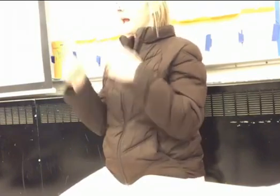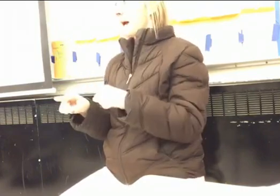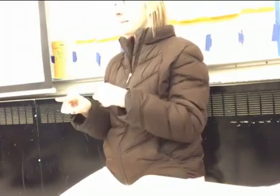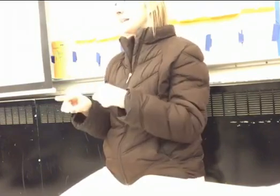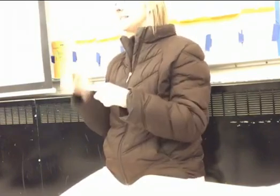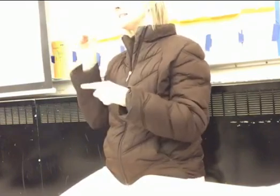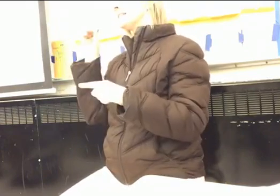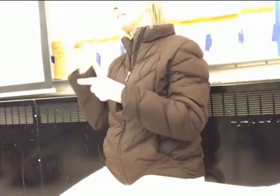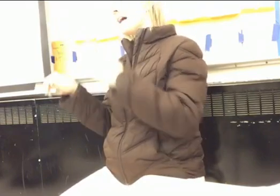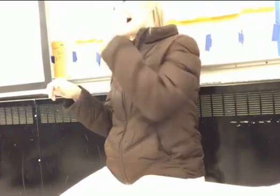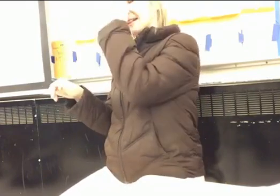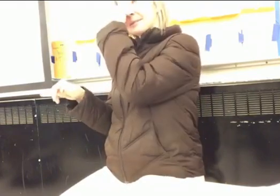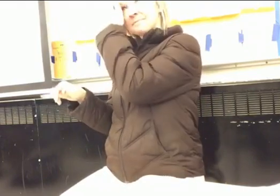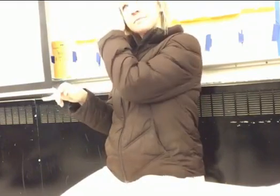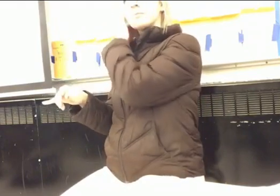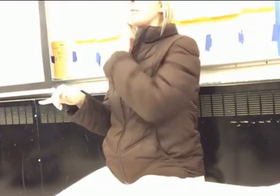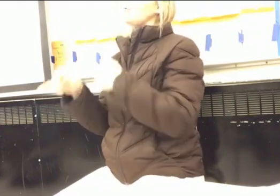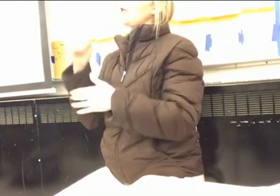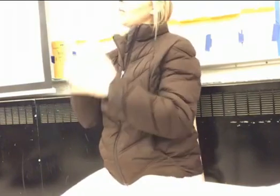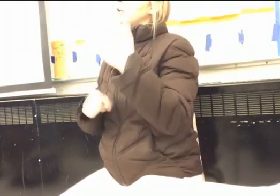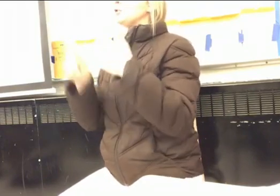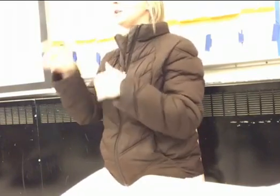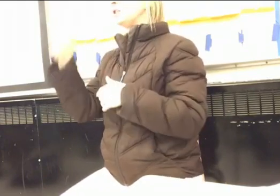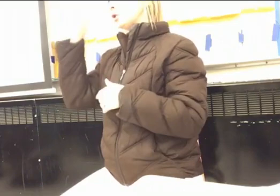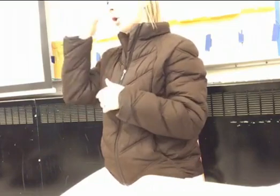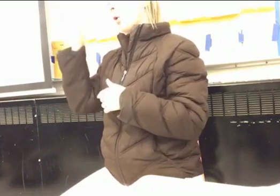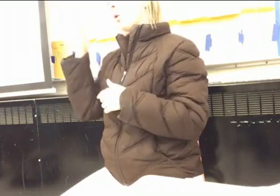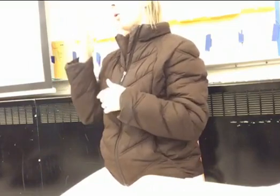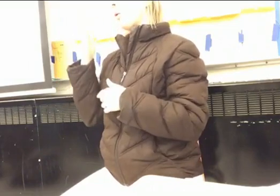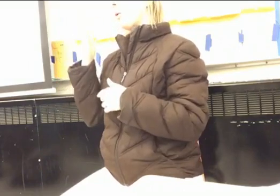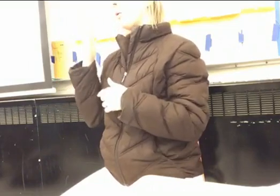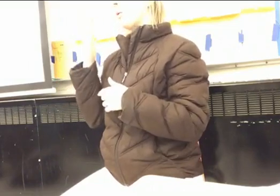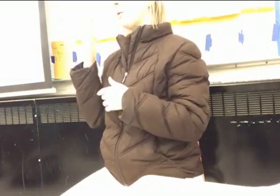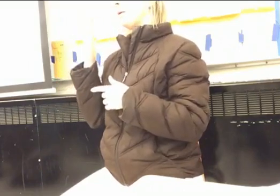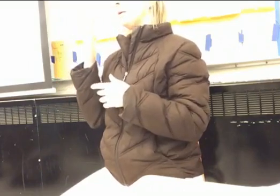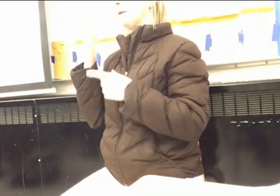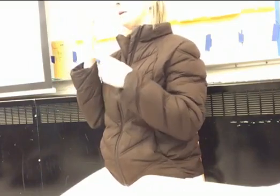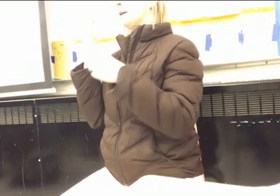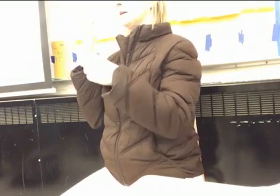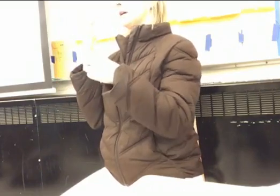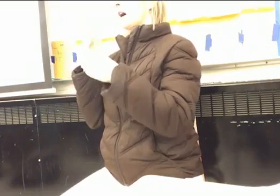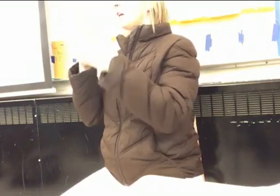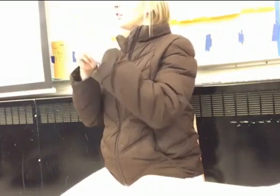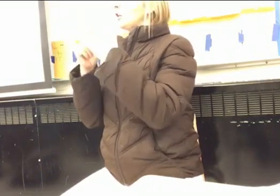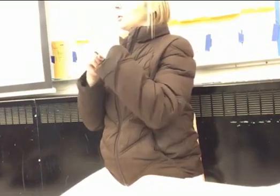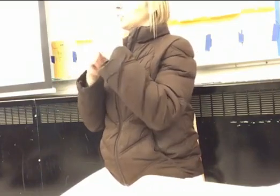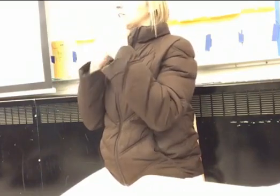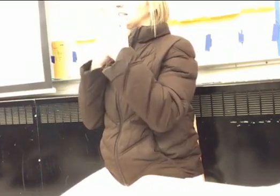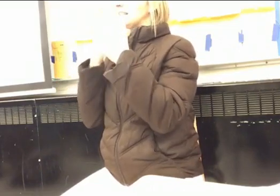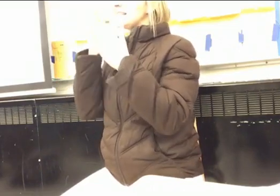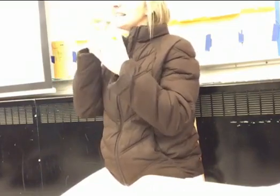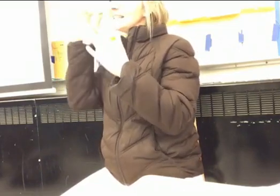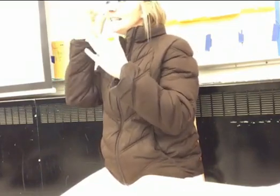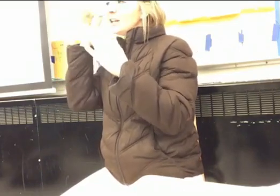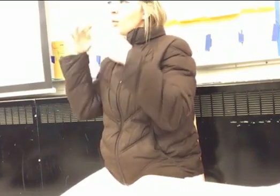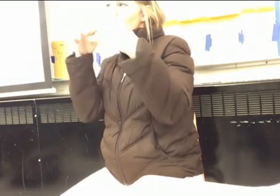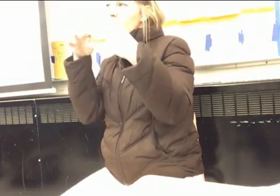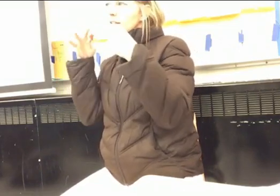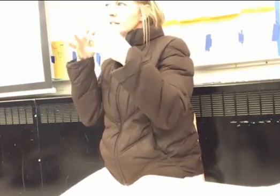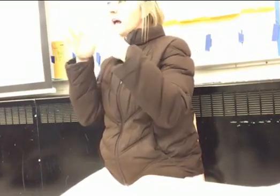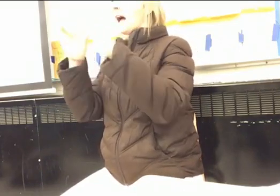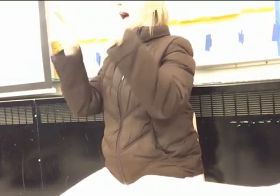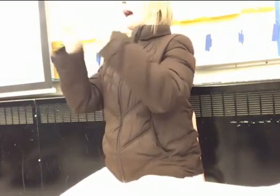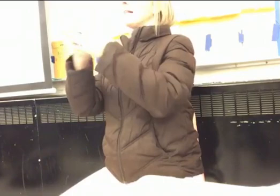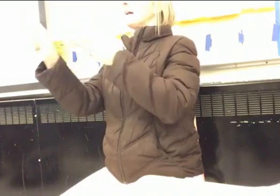this basically, and what you need to know, so on your back up to where it says the Indian Wars, if you will highlight